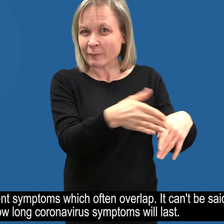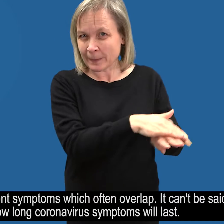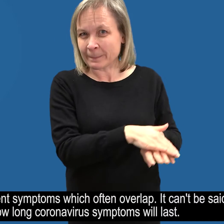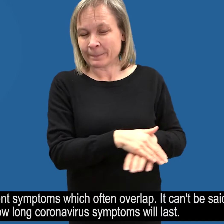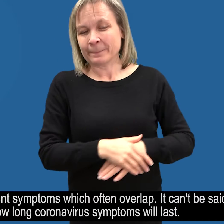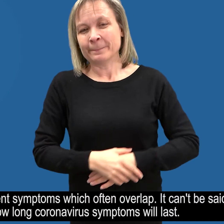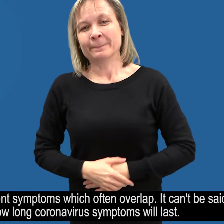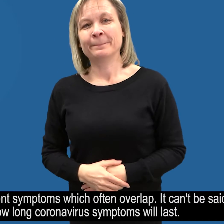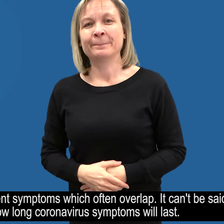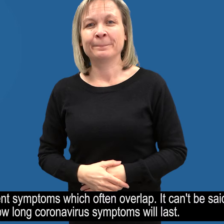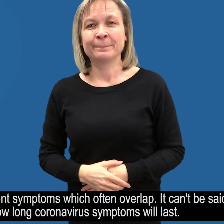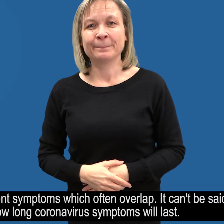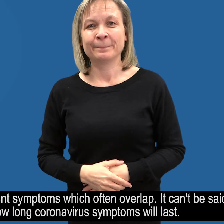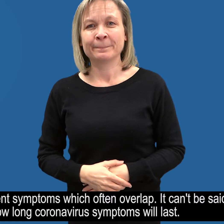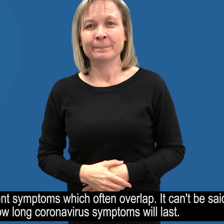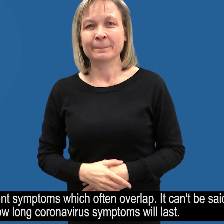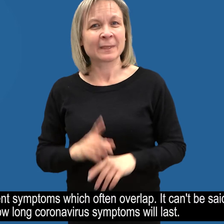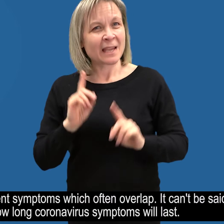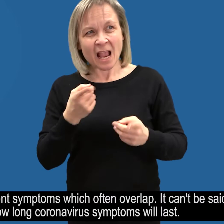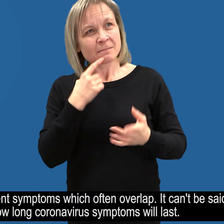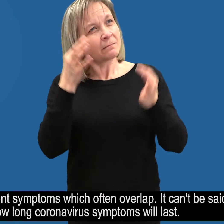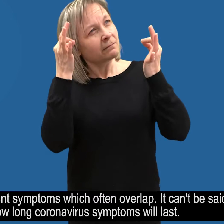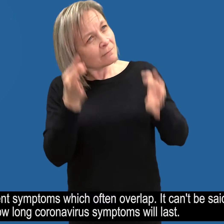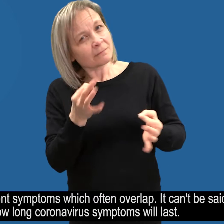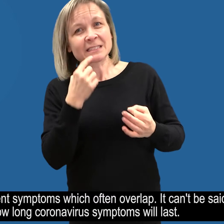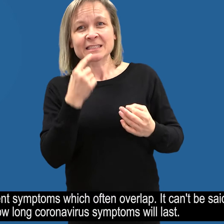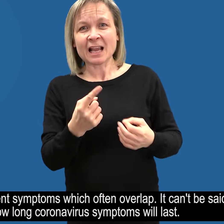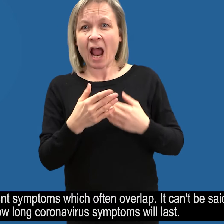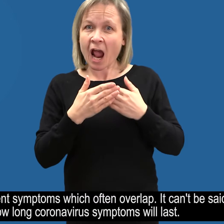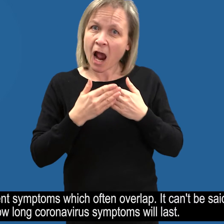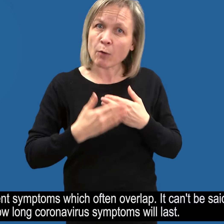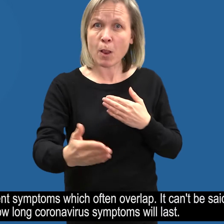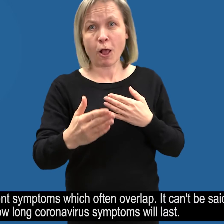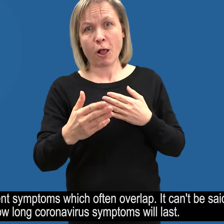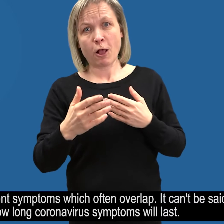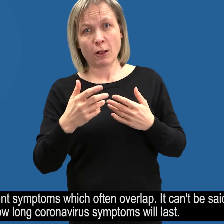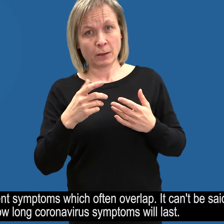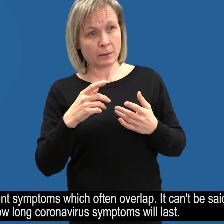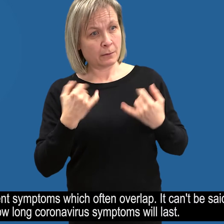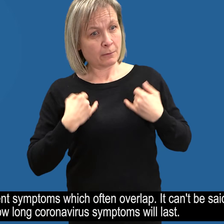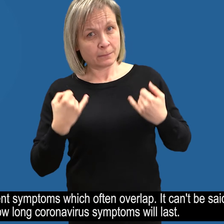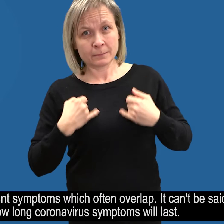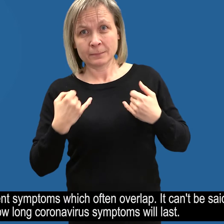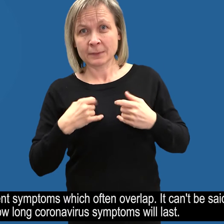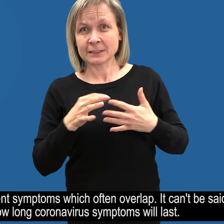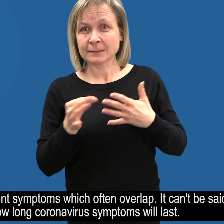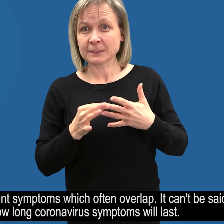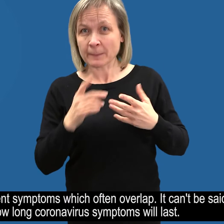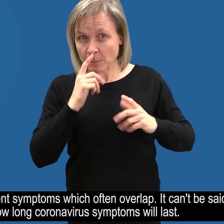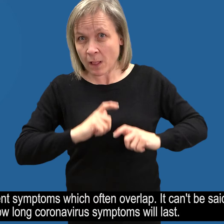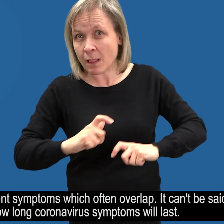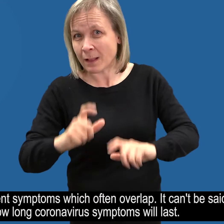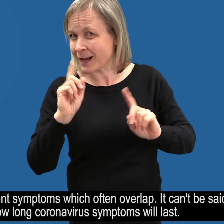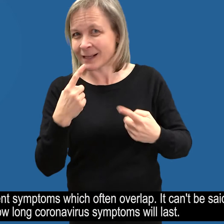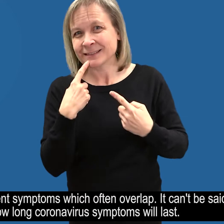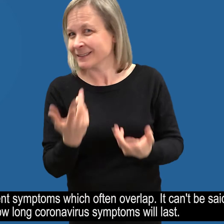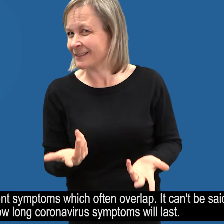There can be different symptoms which often overlap. It can't be said exactly how long coronavirus symptoms will